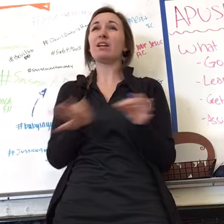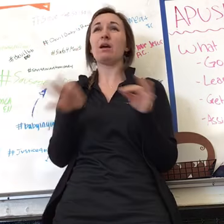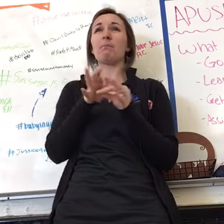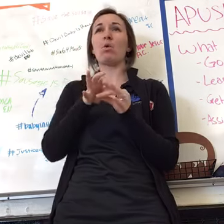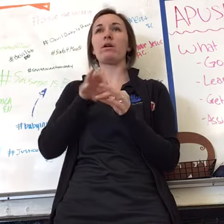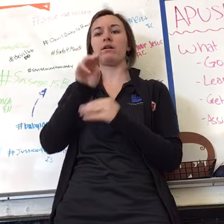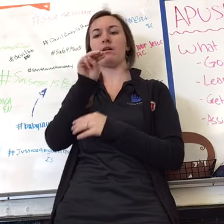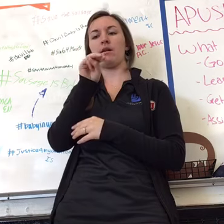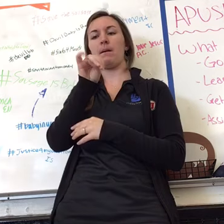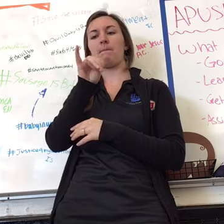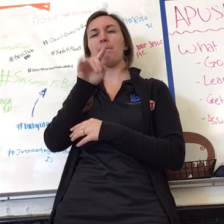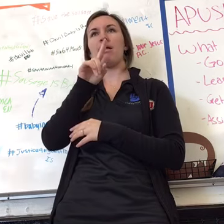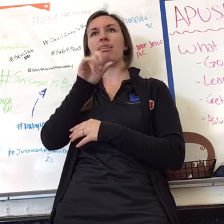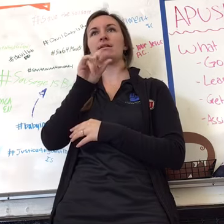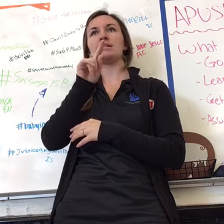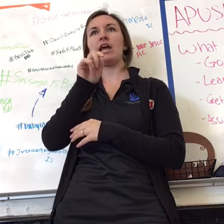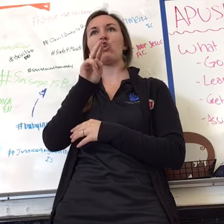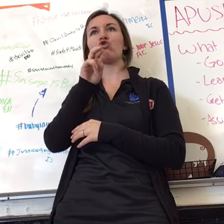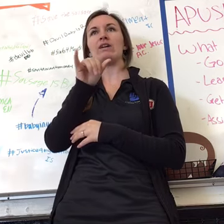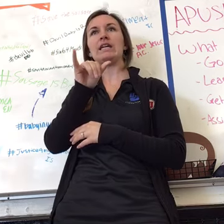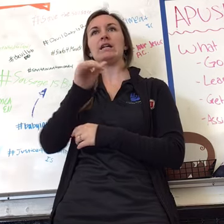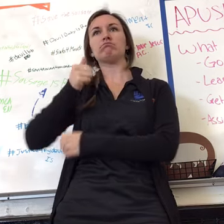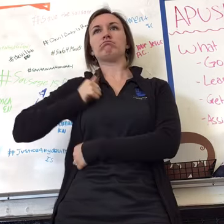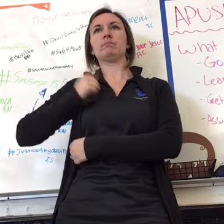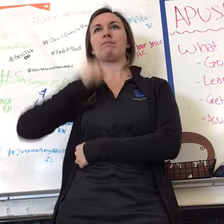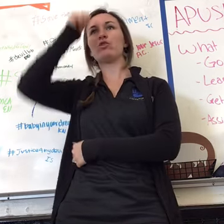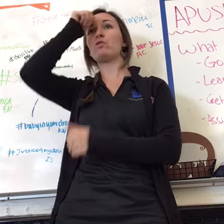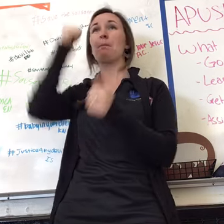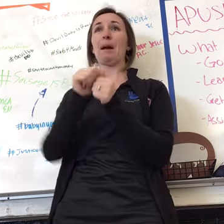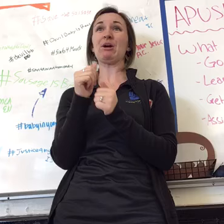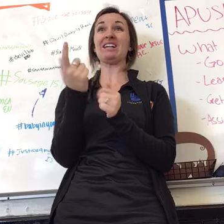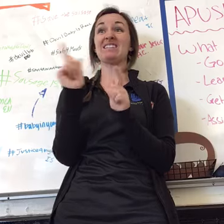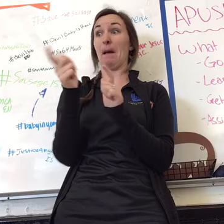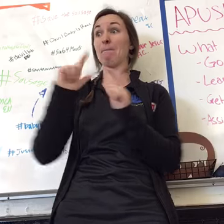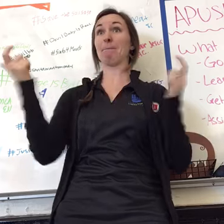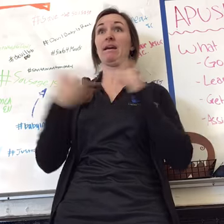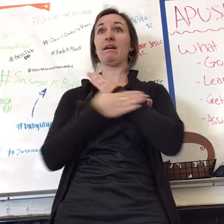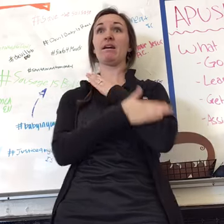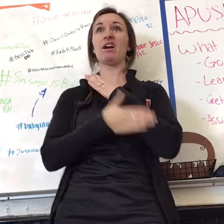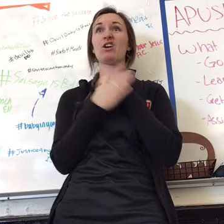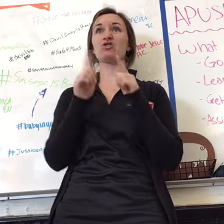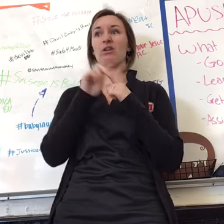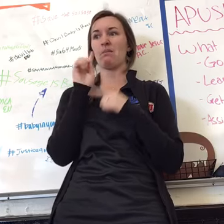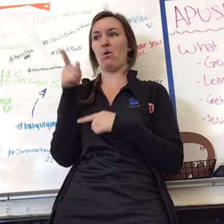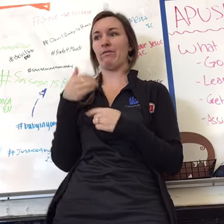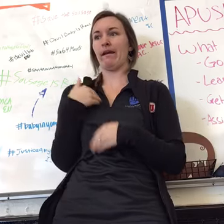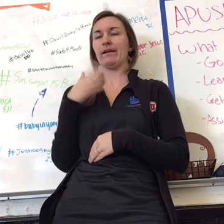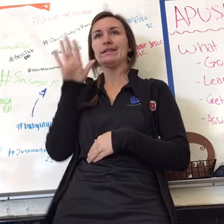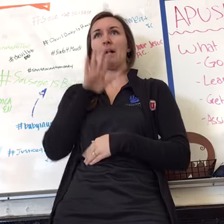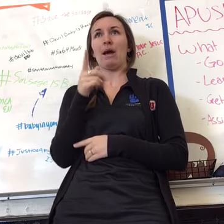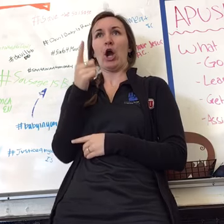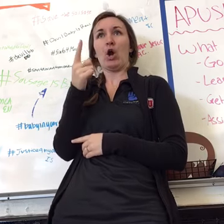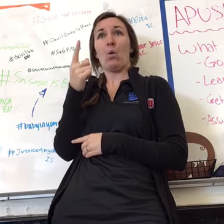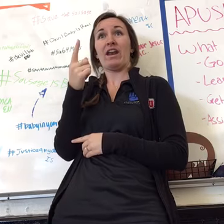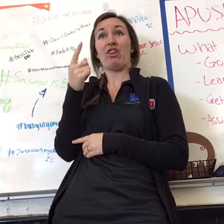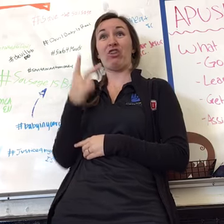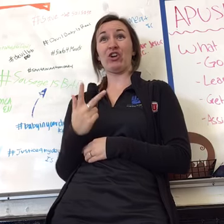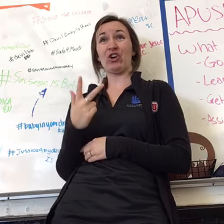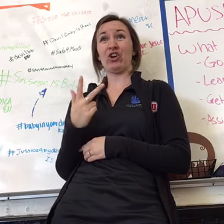militarily. Remember, there is one big nation that still has about a third of our current America boundaries, and